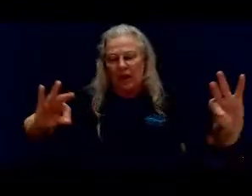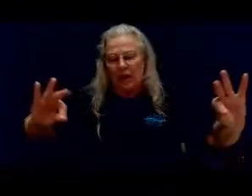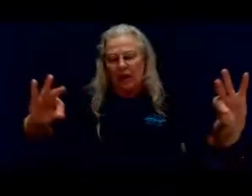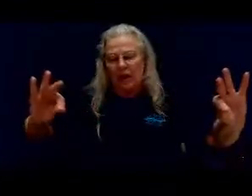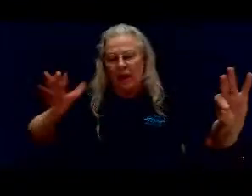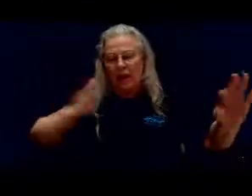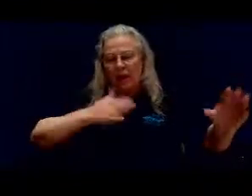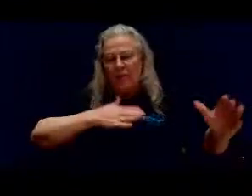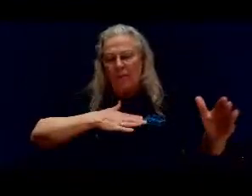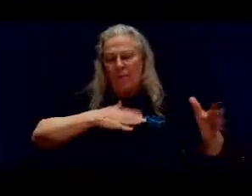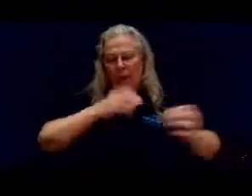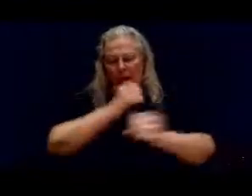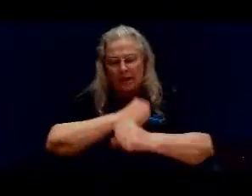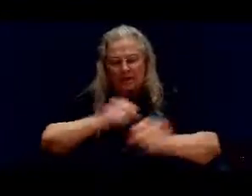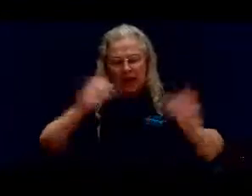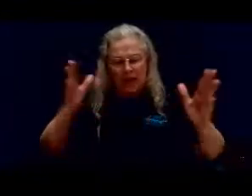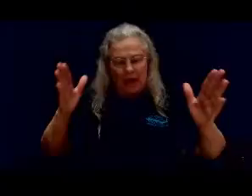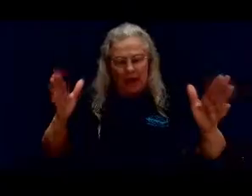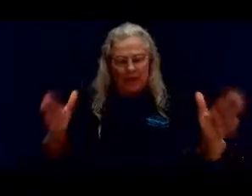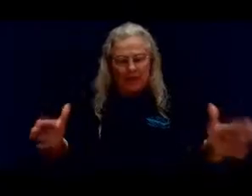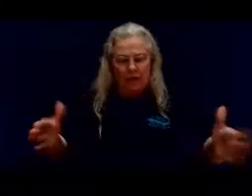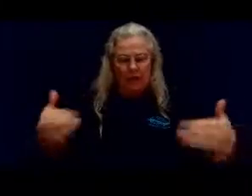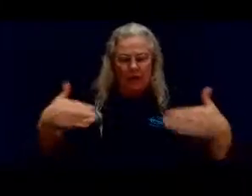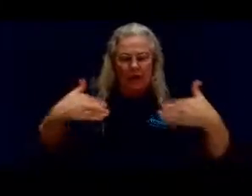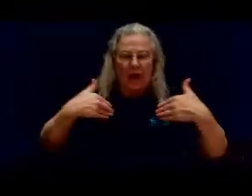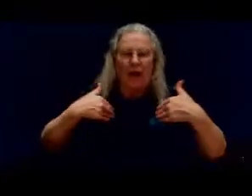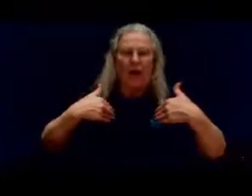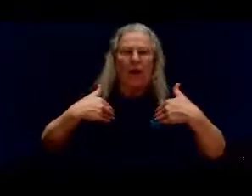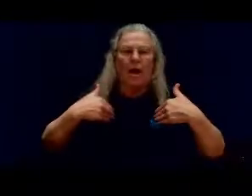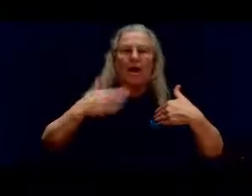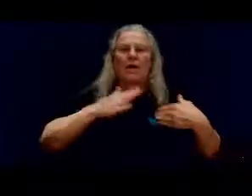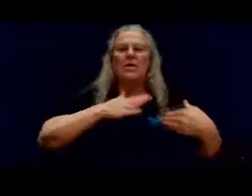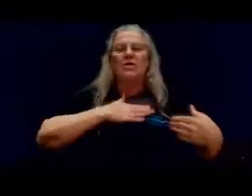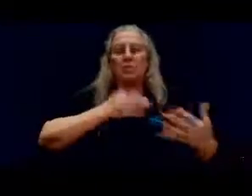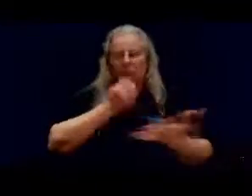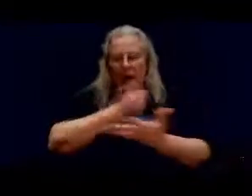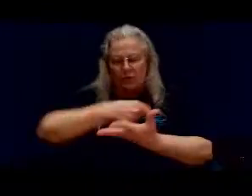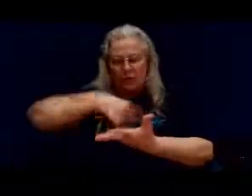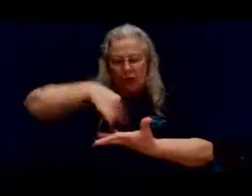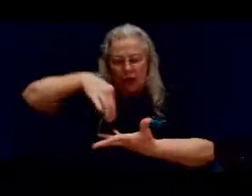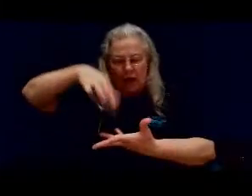free. My Savior has my treasure.